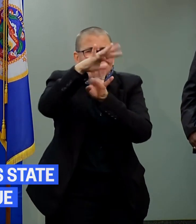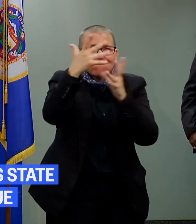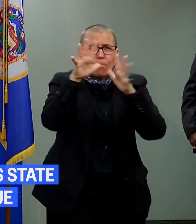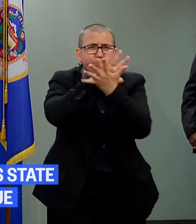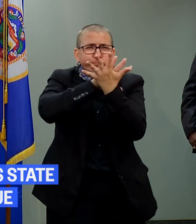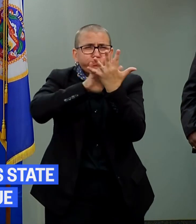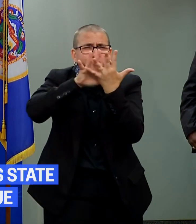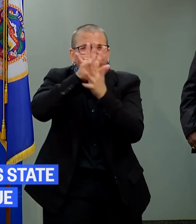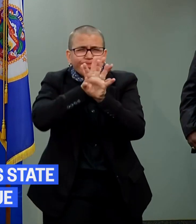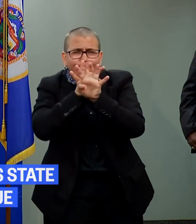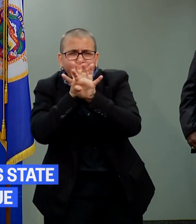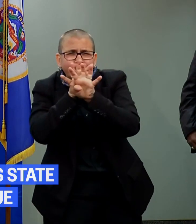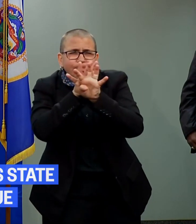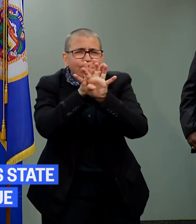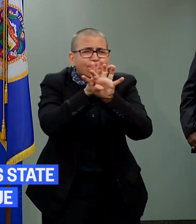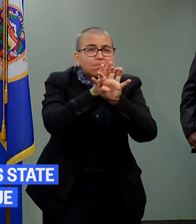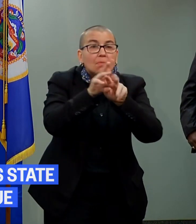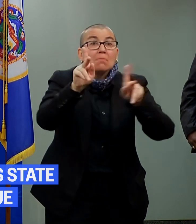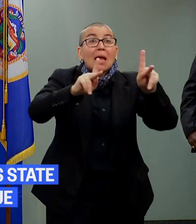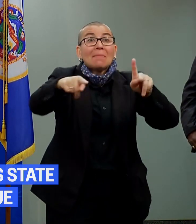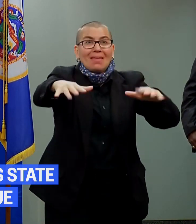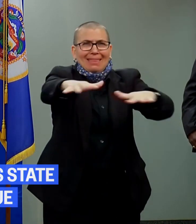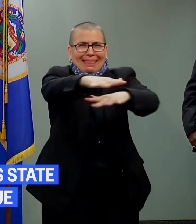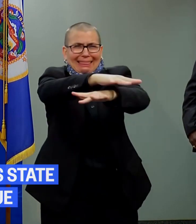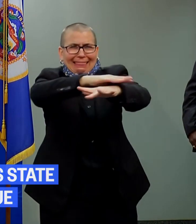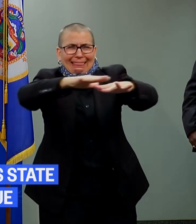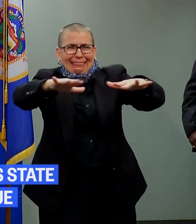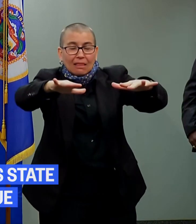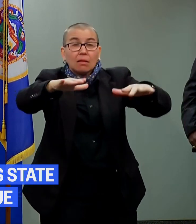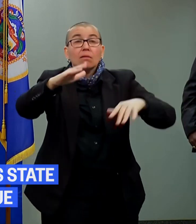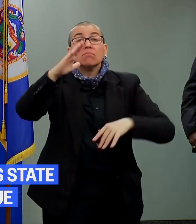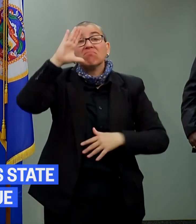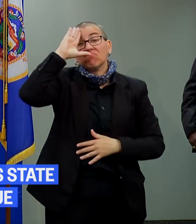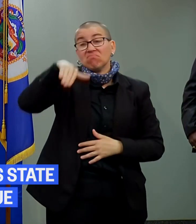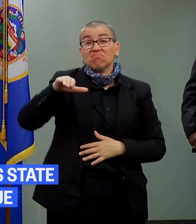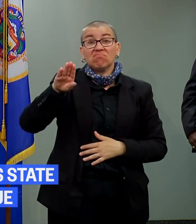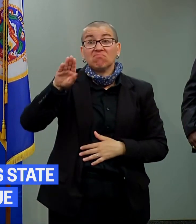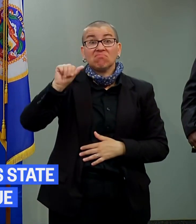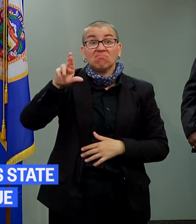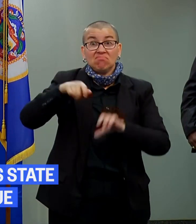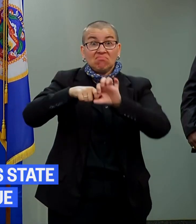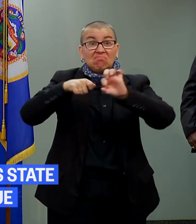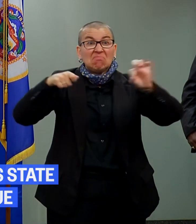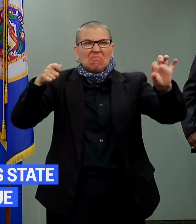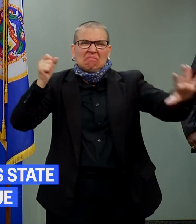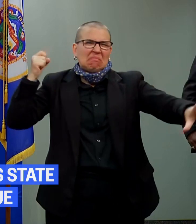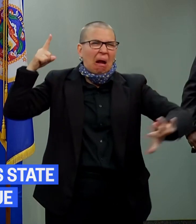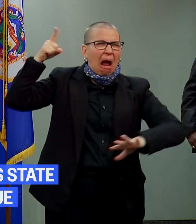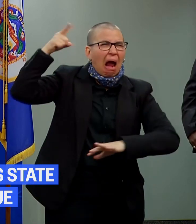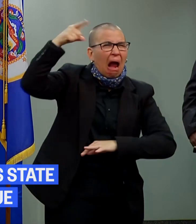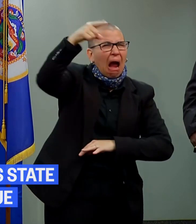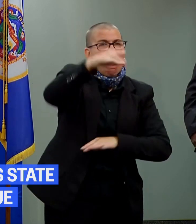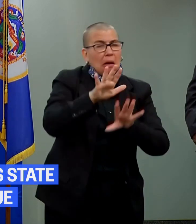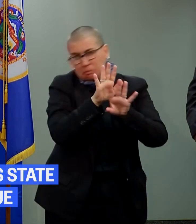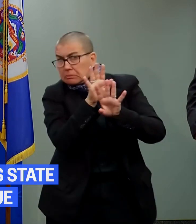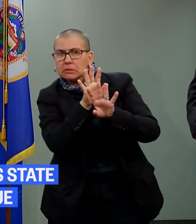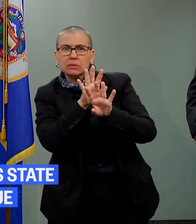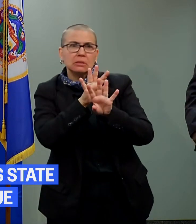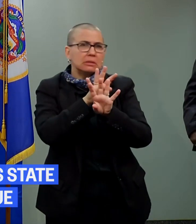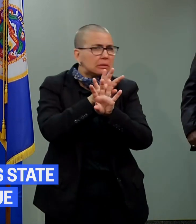collecting signs and rebar and breaking fences and arming themselves to do harm to our law